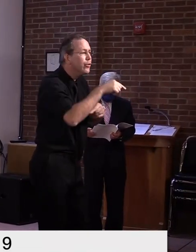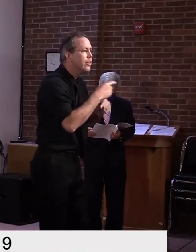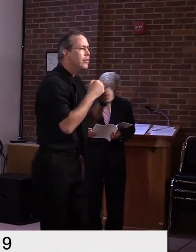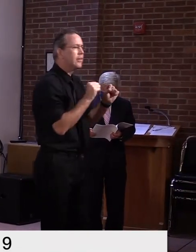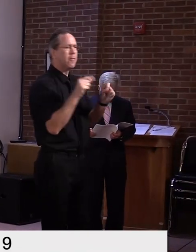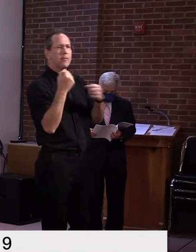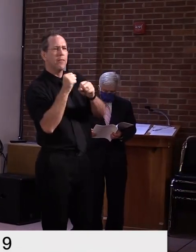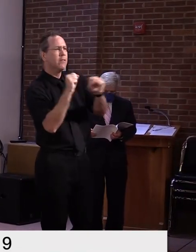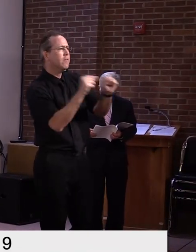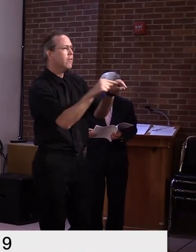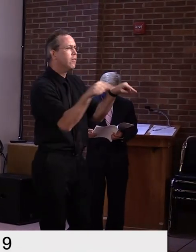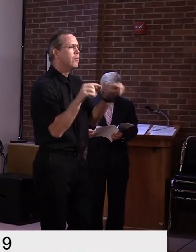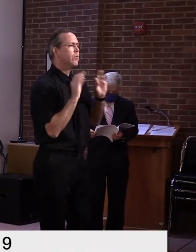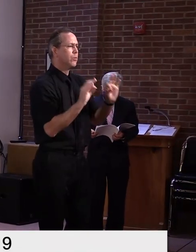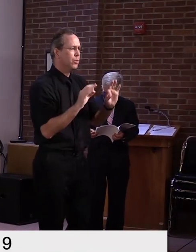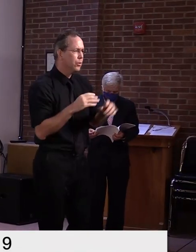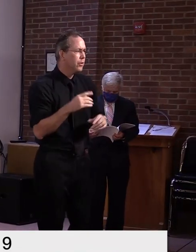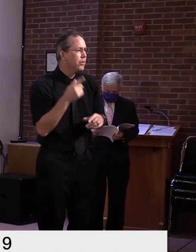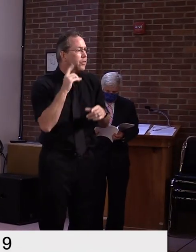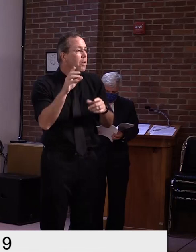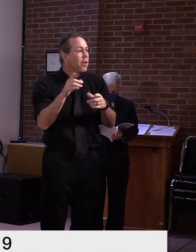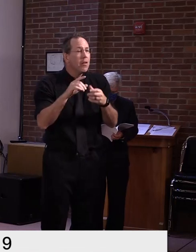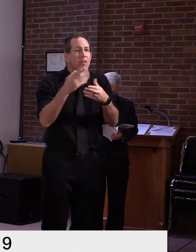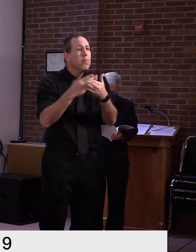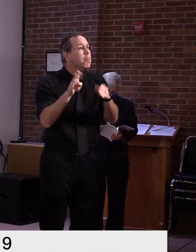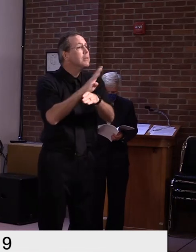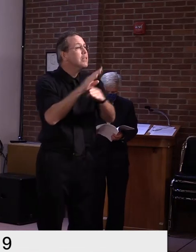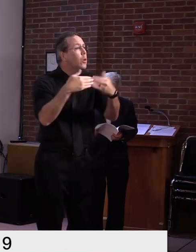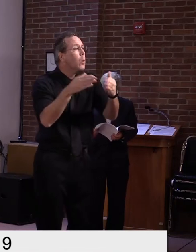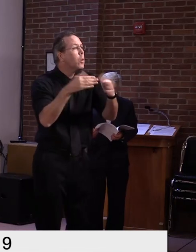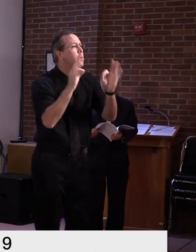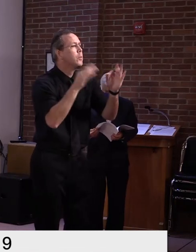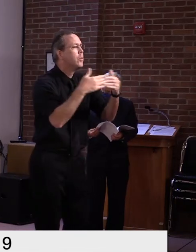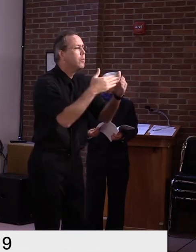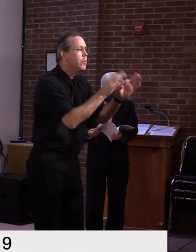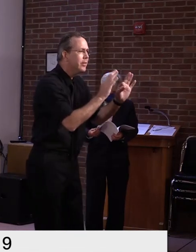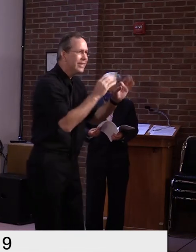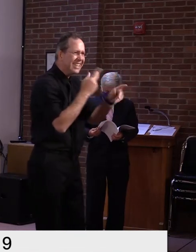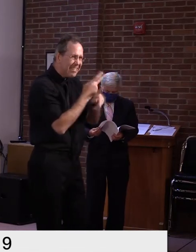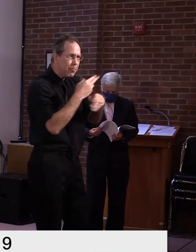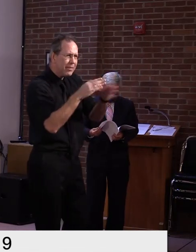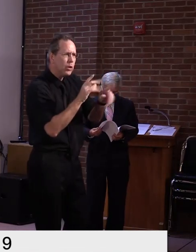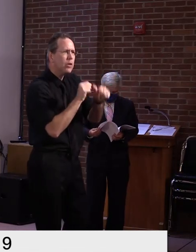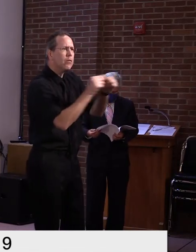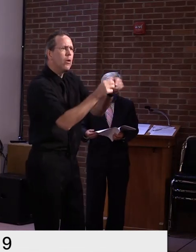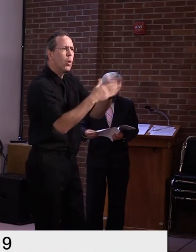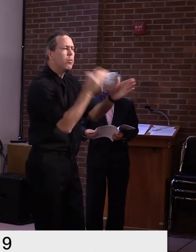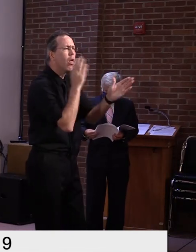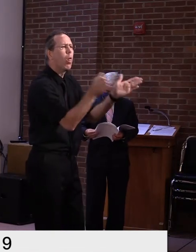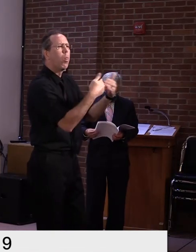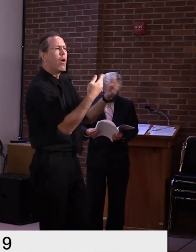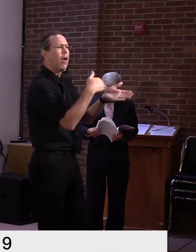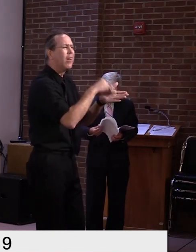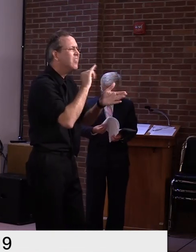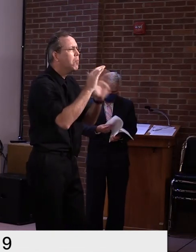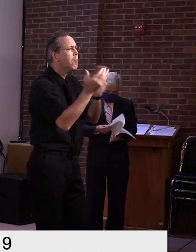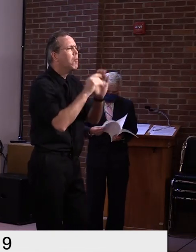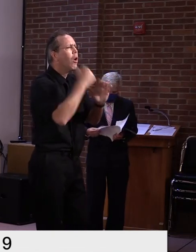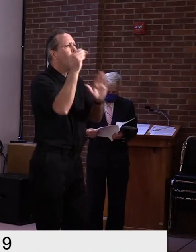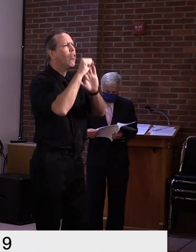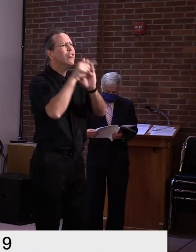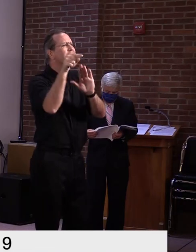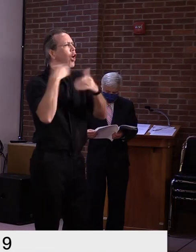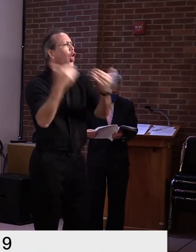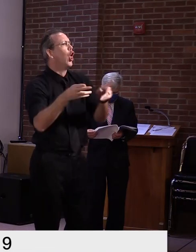some extent, and more importantly, kept them open, unlike other states who opened too quickly and had